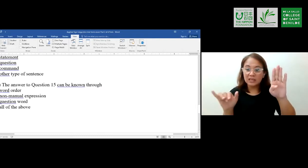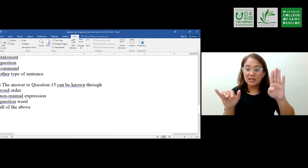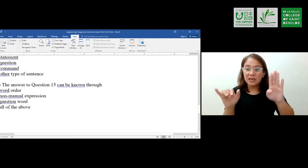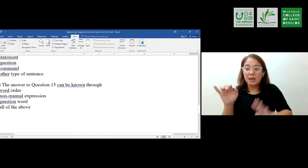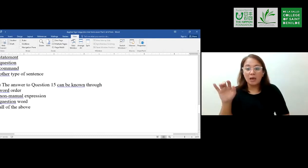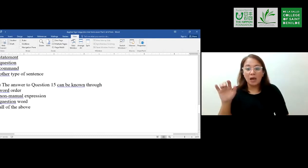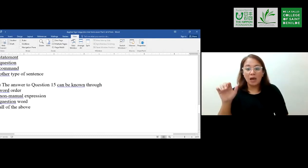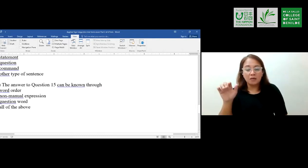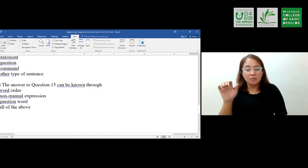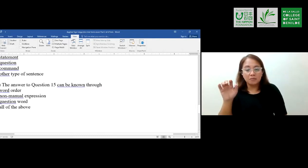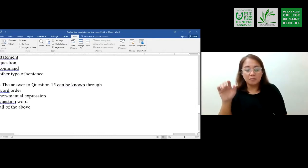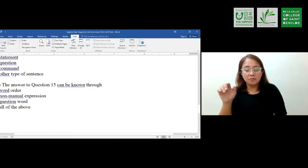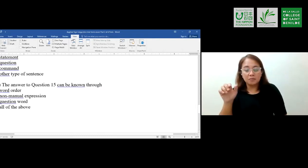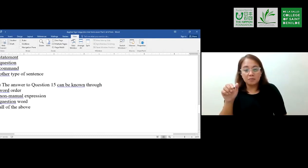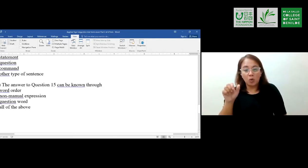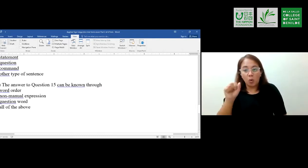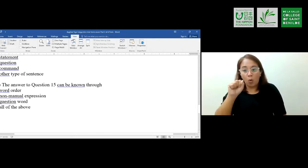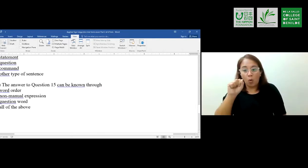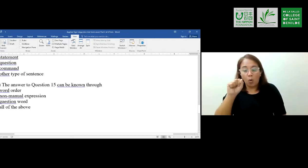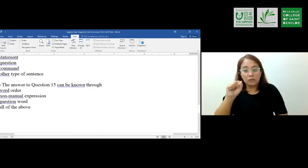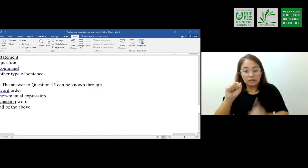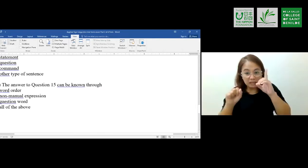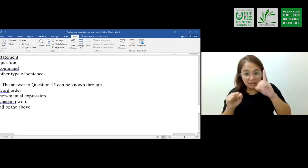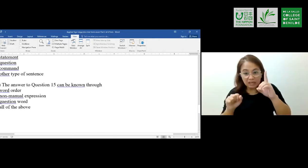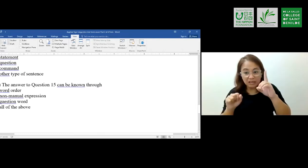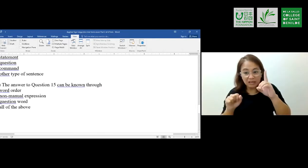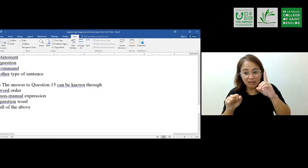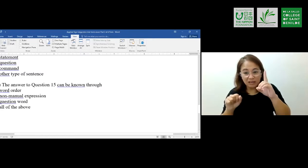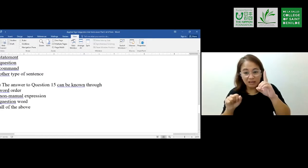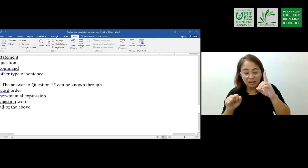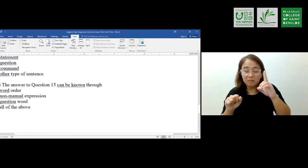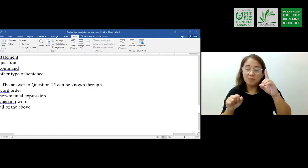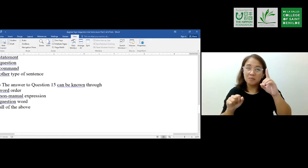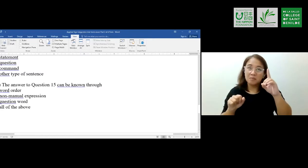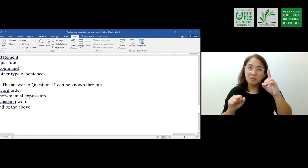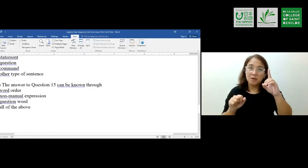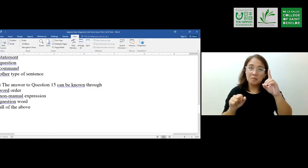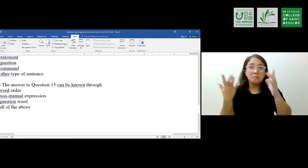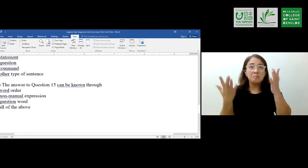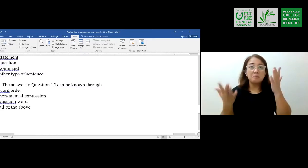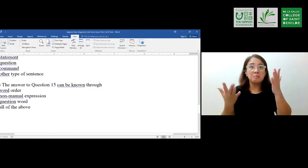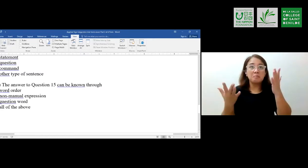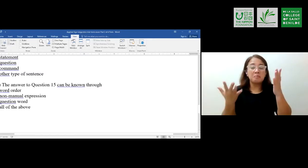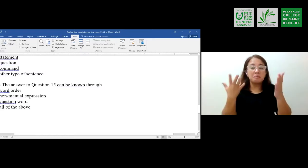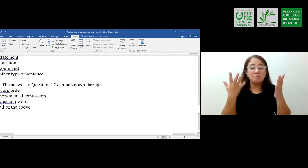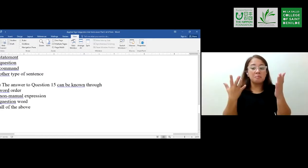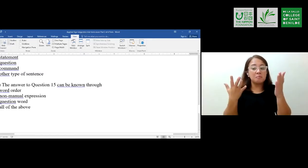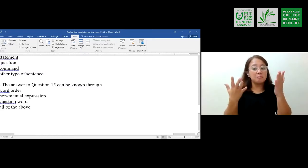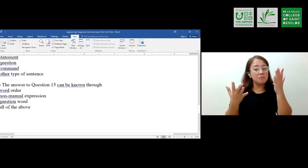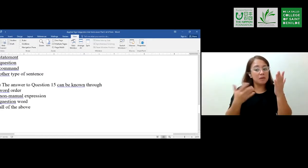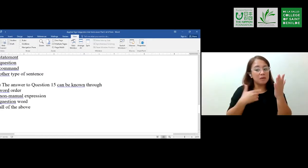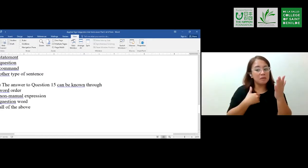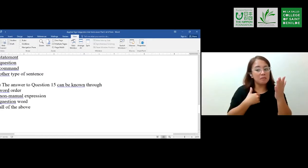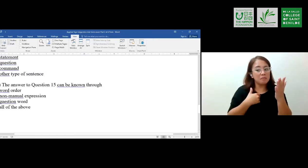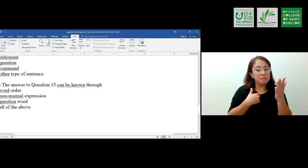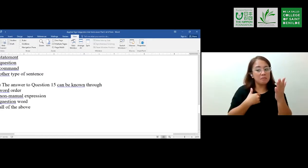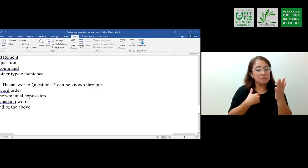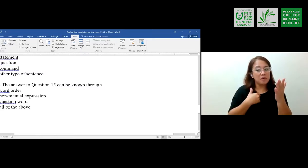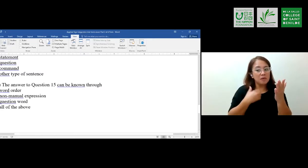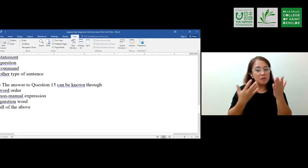D, I'm not going to count the answer against you or for you. We'll just